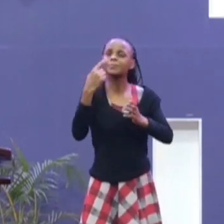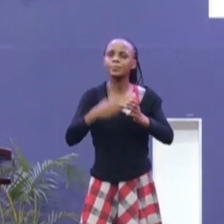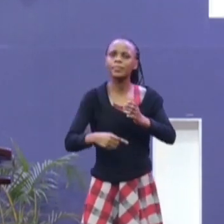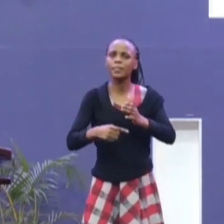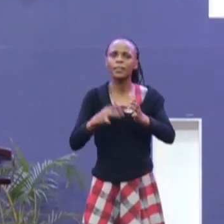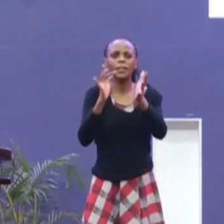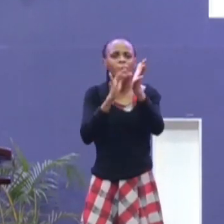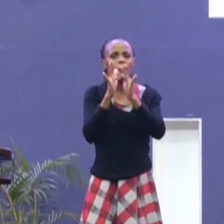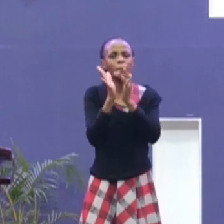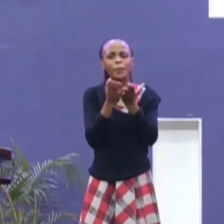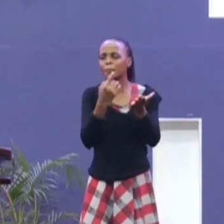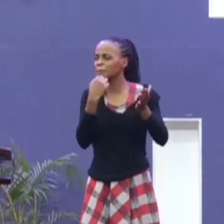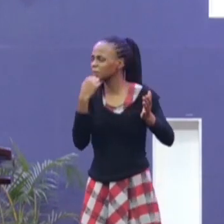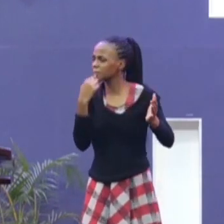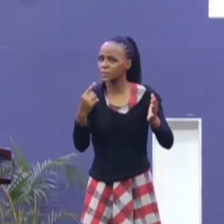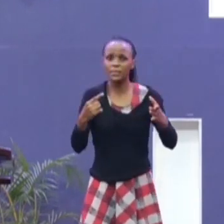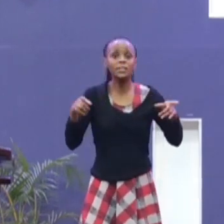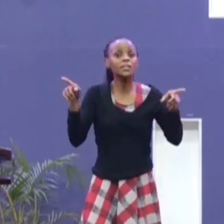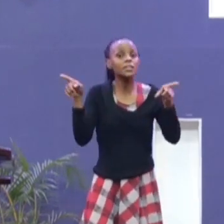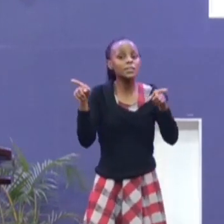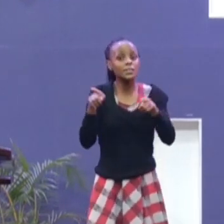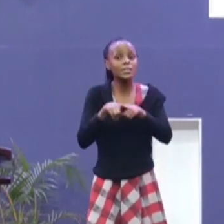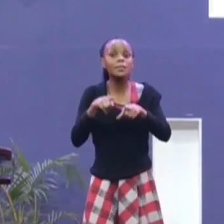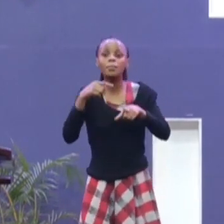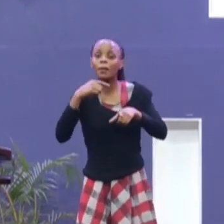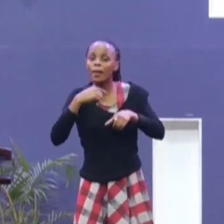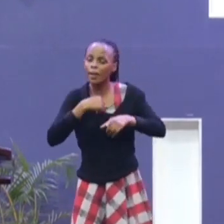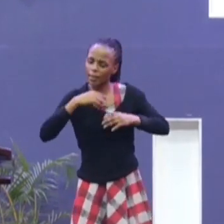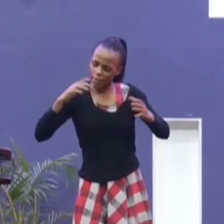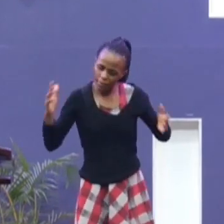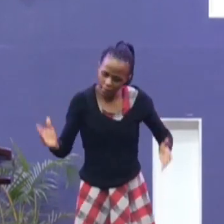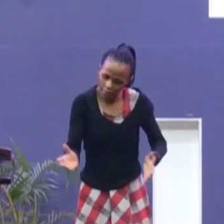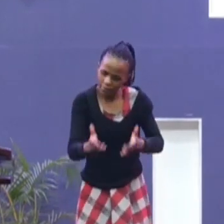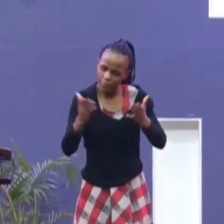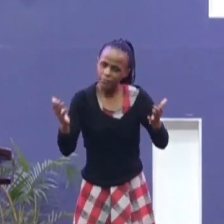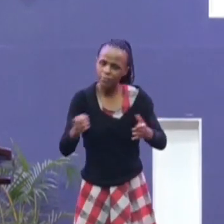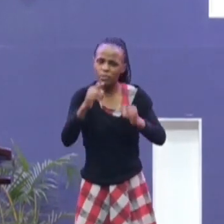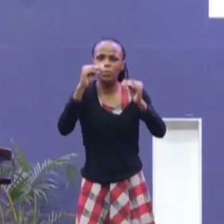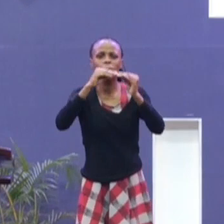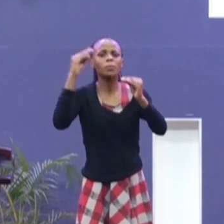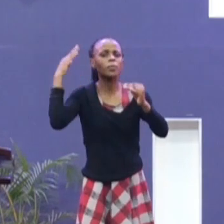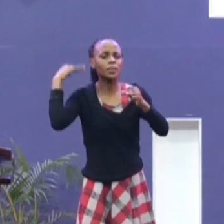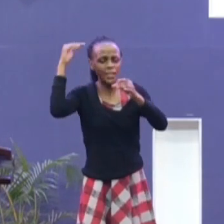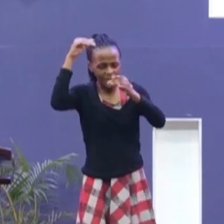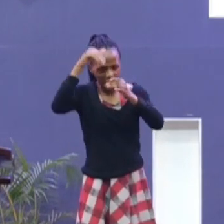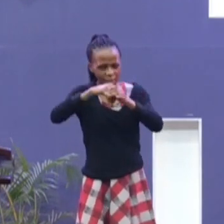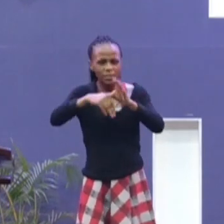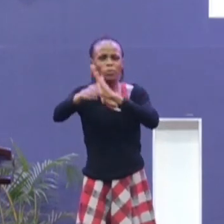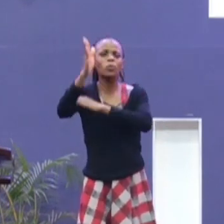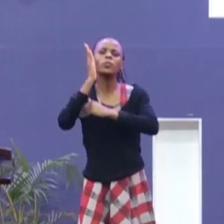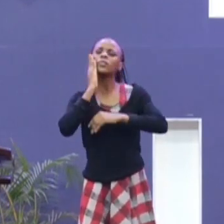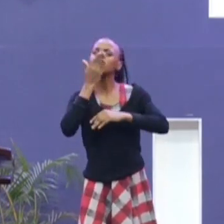Bible gamba, therefore I urge you brothers, in the view of God's mercy, to offer your bodies as